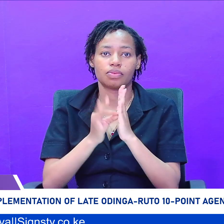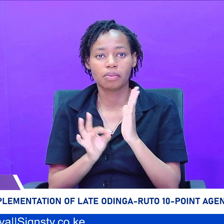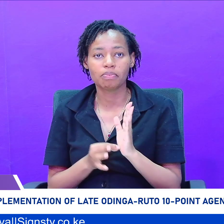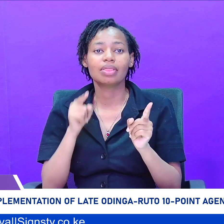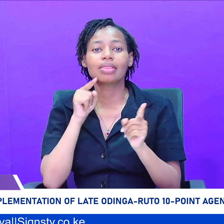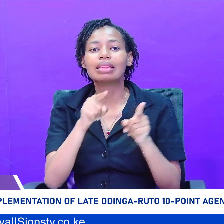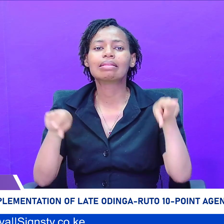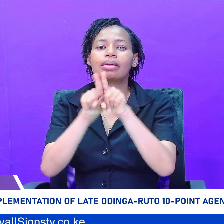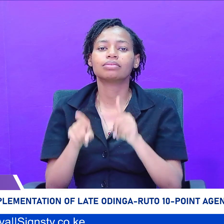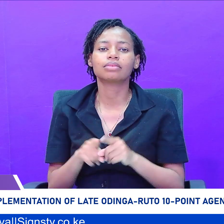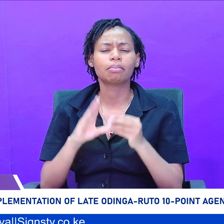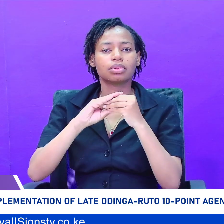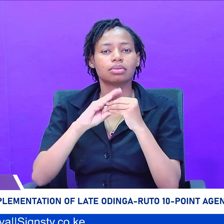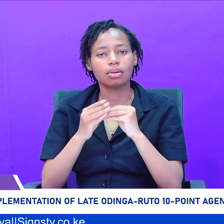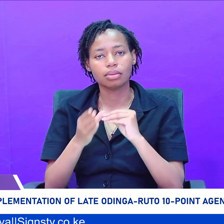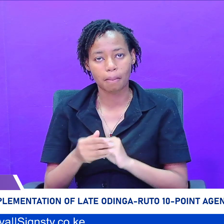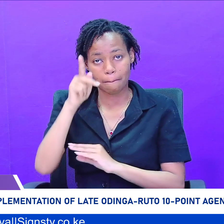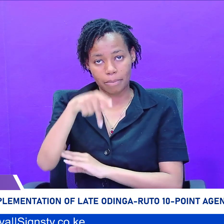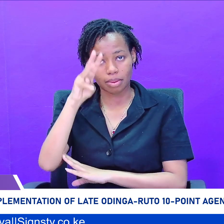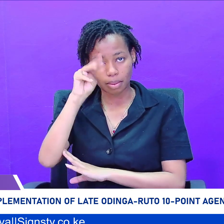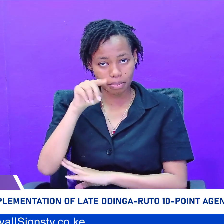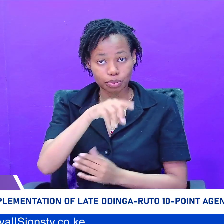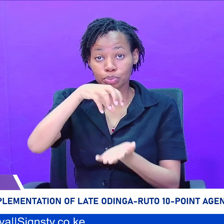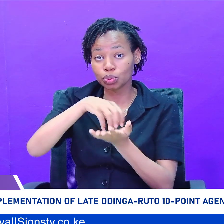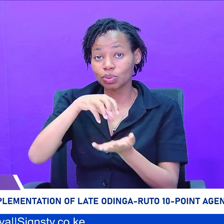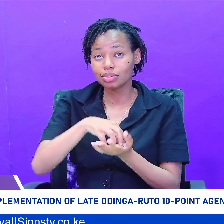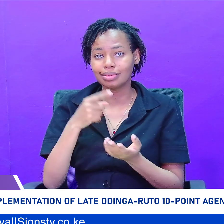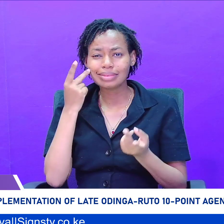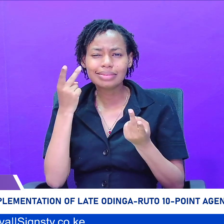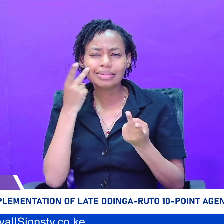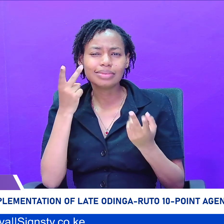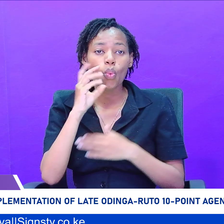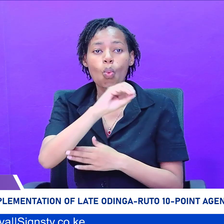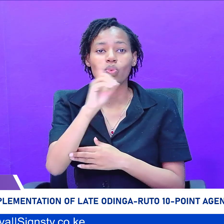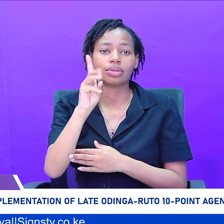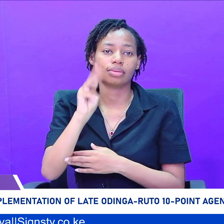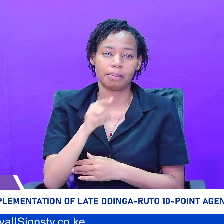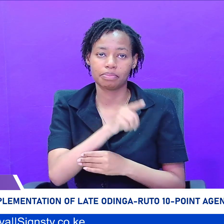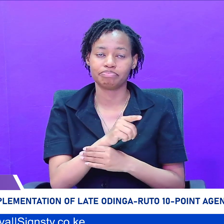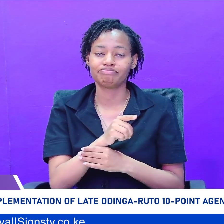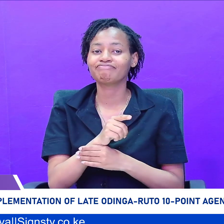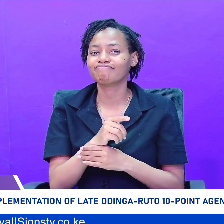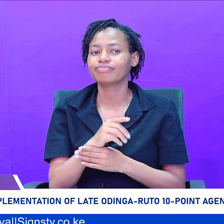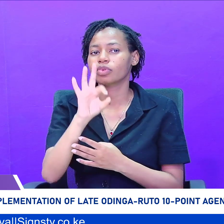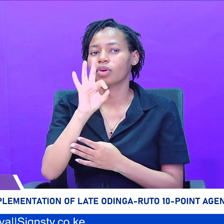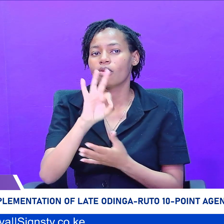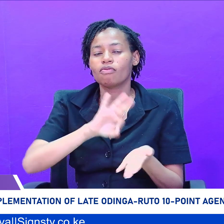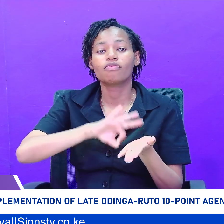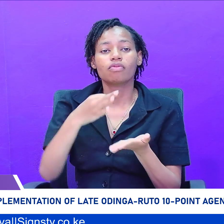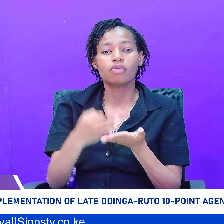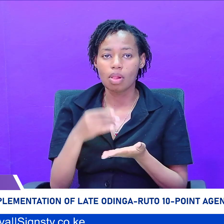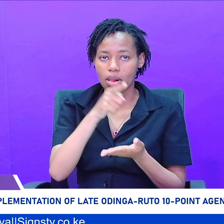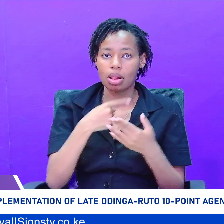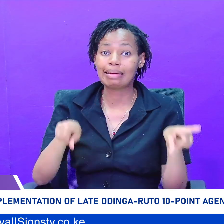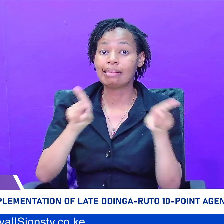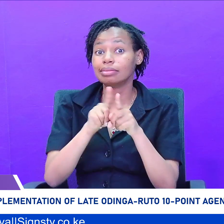report, such as potential constitutional reforms and the creation of the Prime Minister's position, is